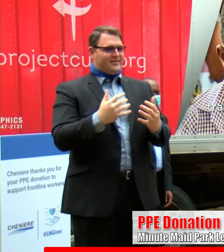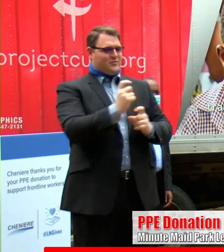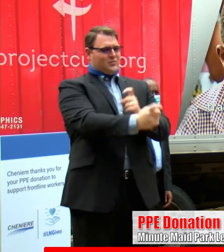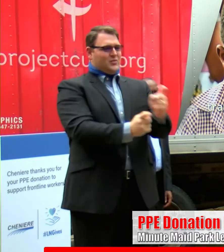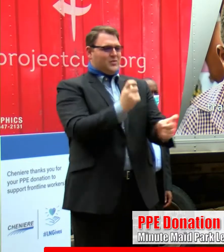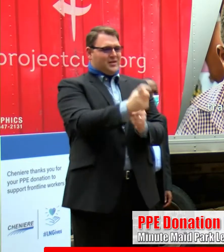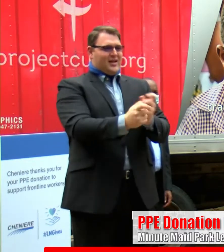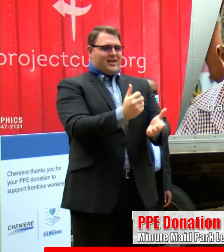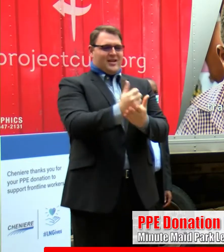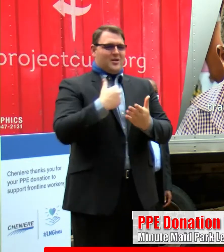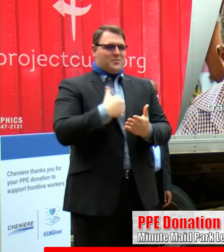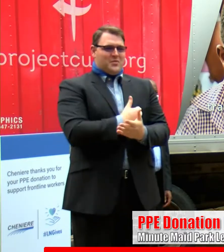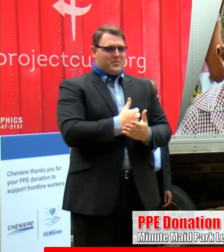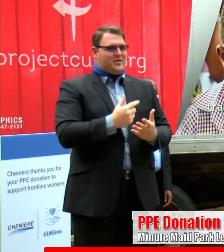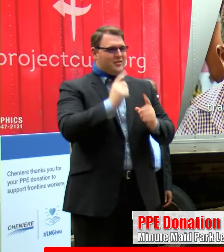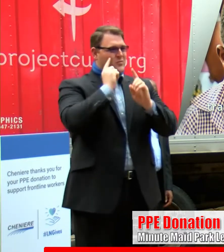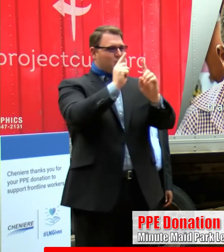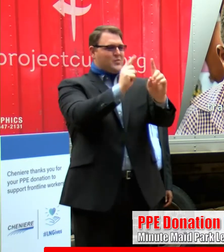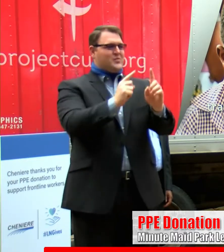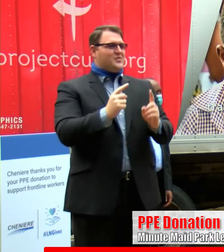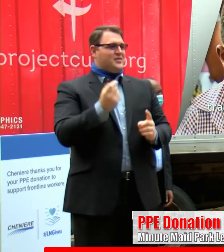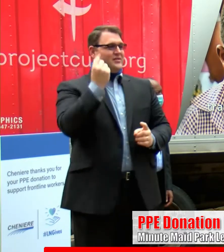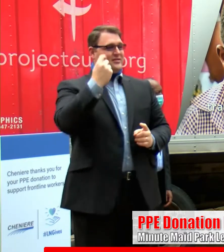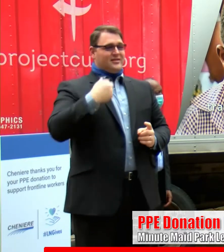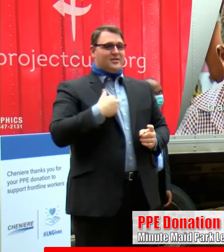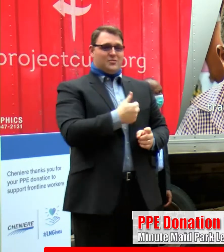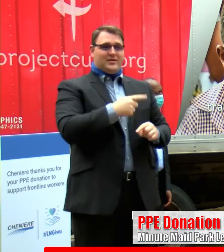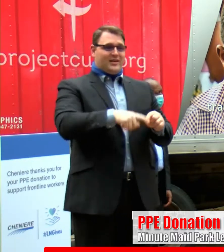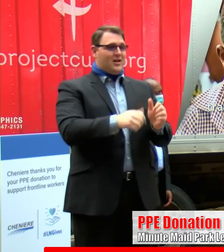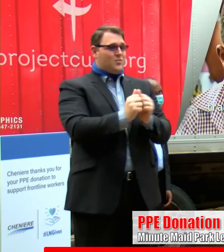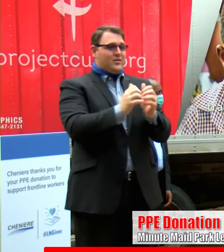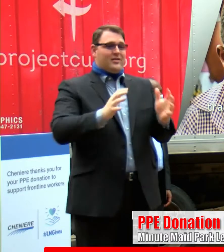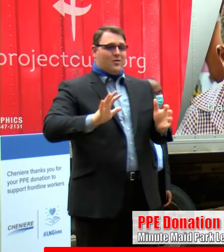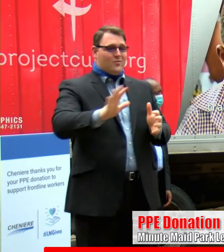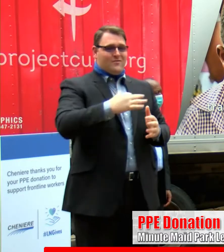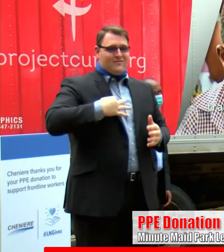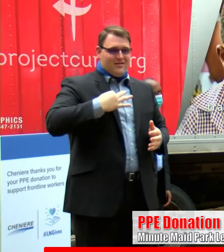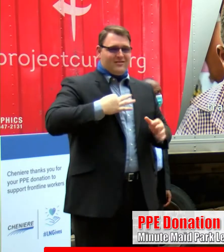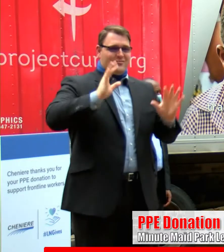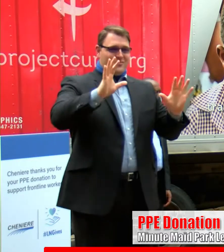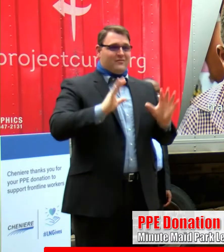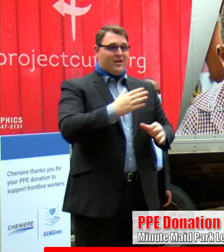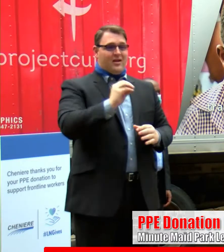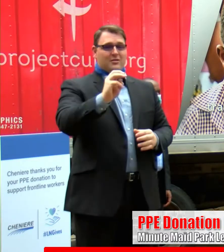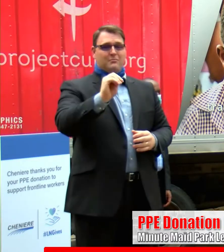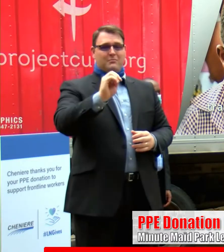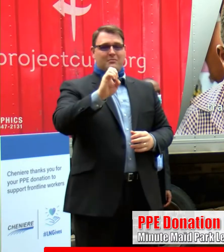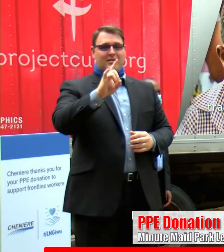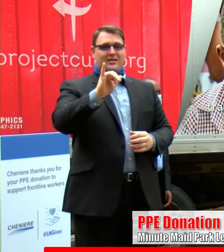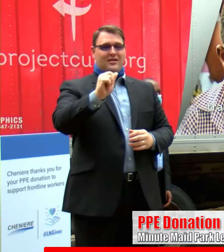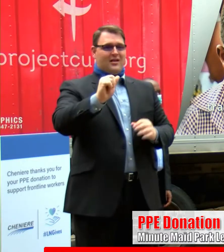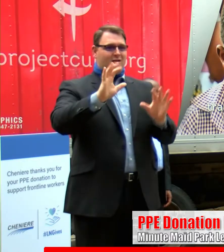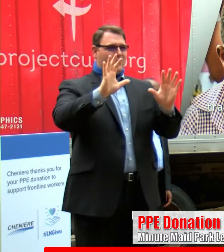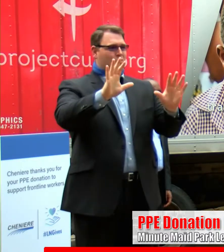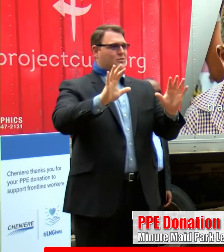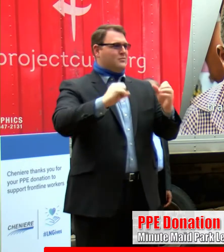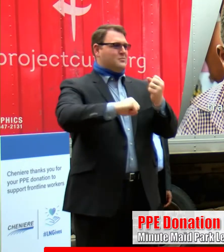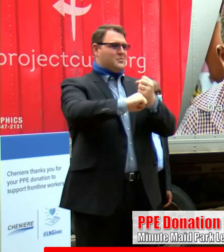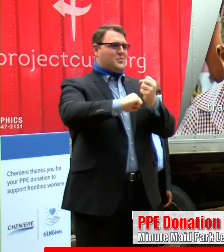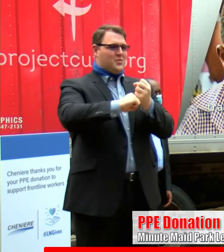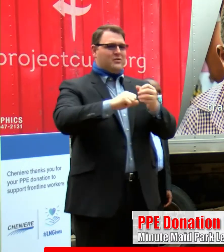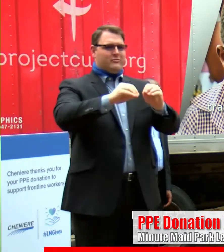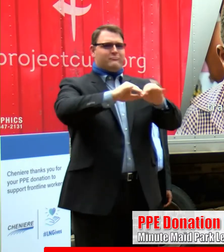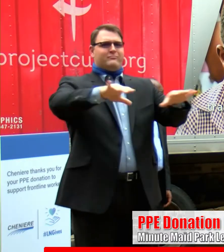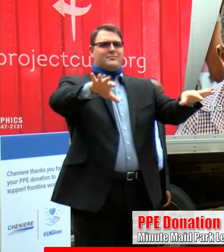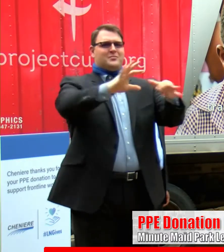on our efforts, but we couldn't do it without all the fabulous volunteers and the media. Your support is great in that pushing the word out. It's not